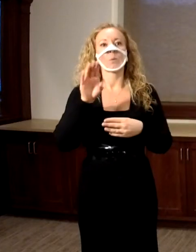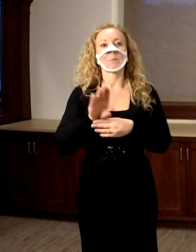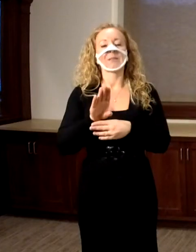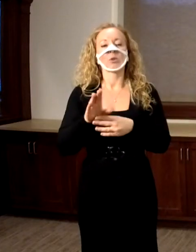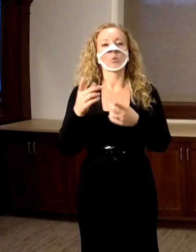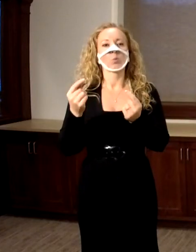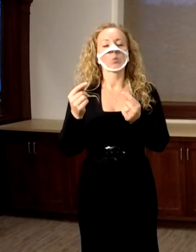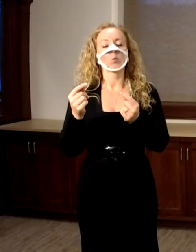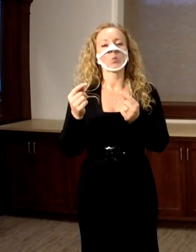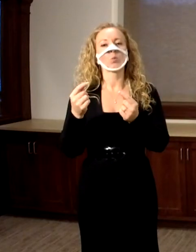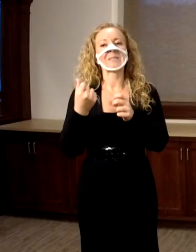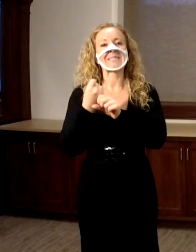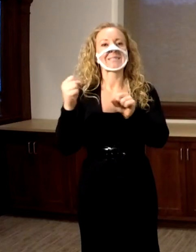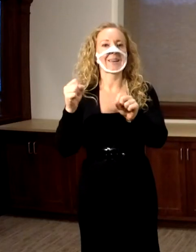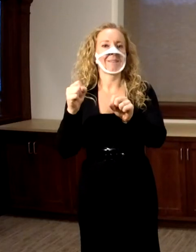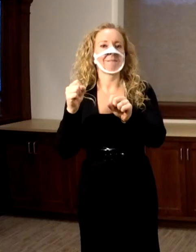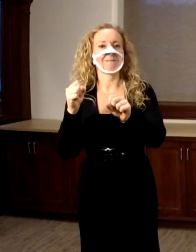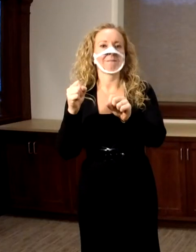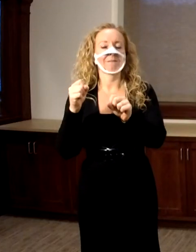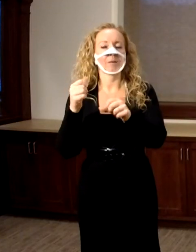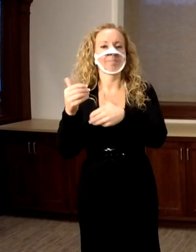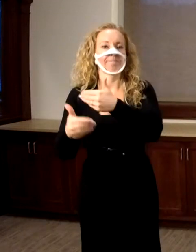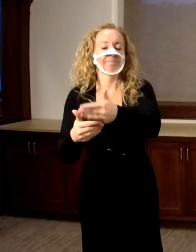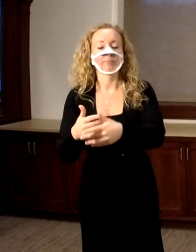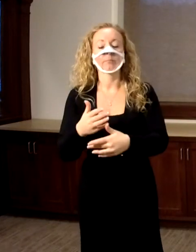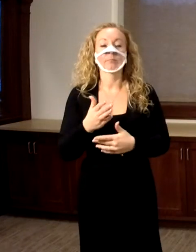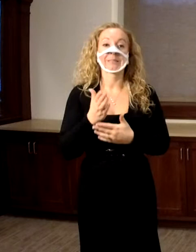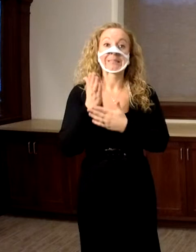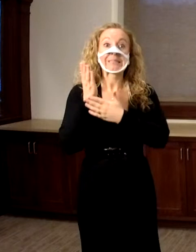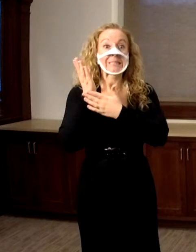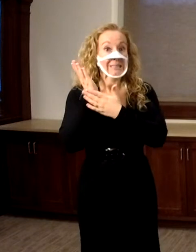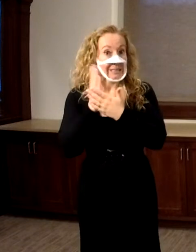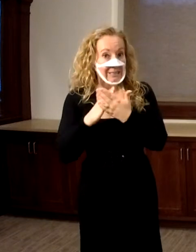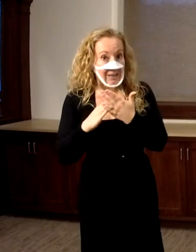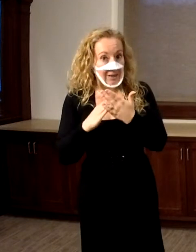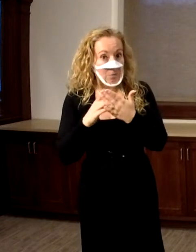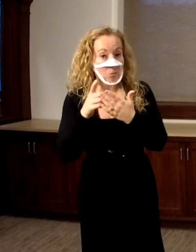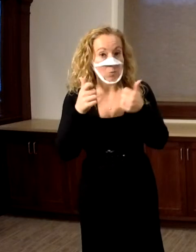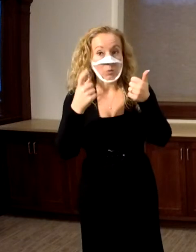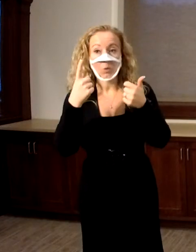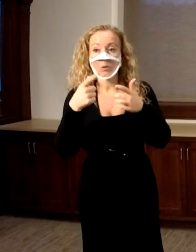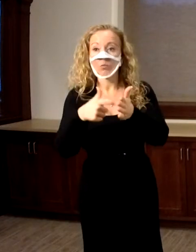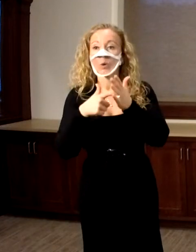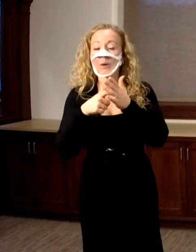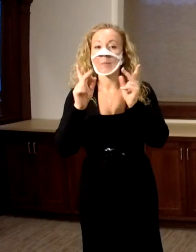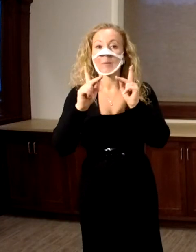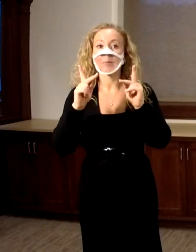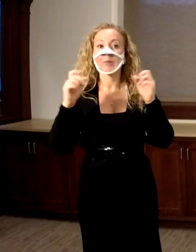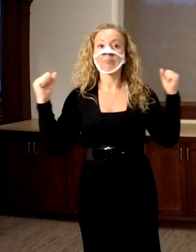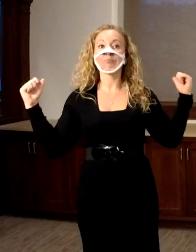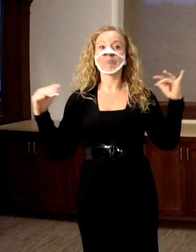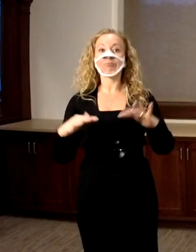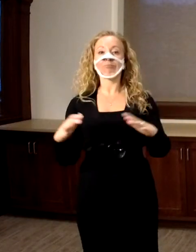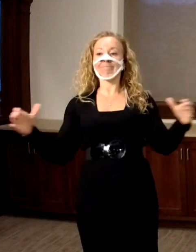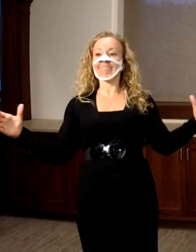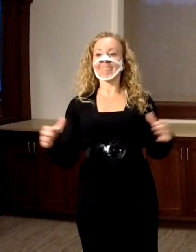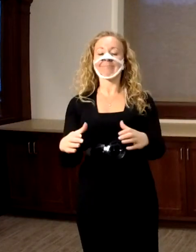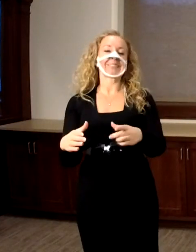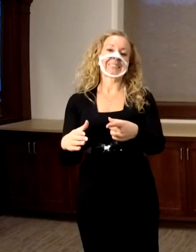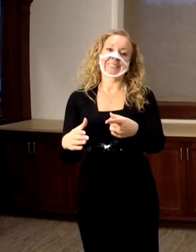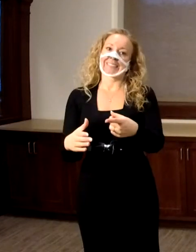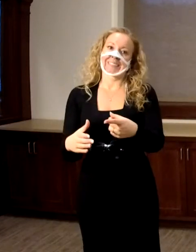operate safely. Some with gatherings that require gatherings are not in that